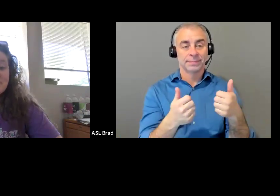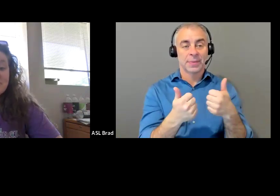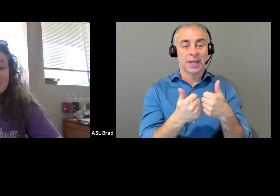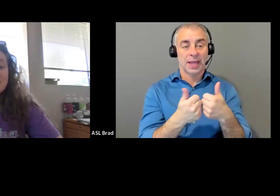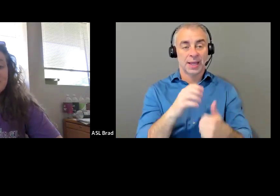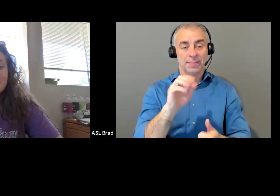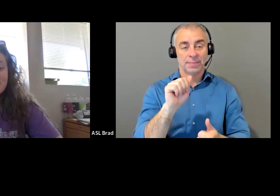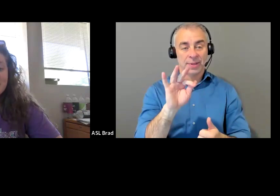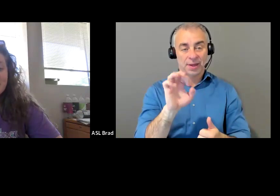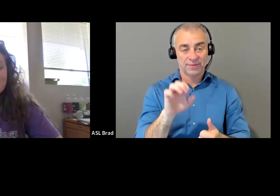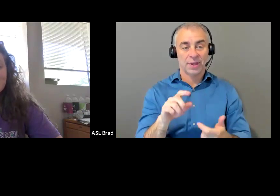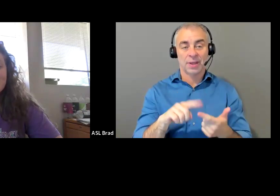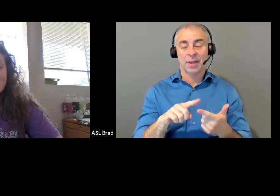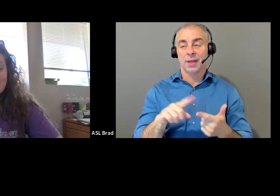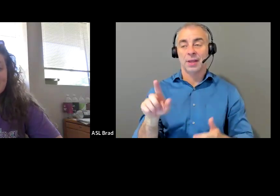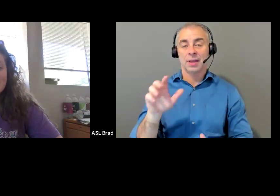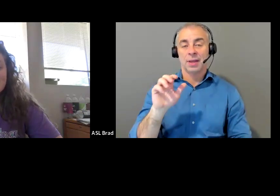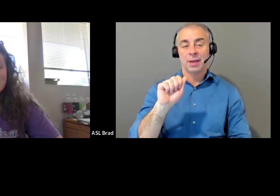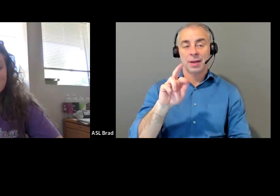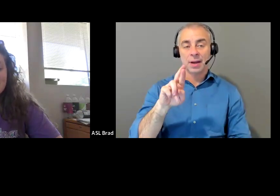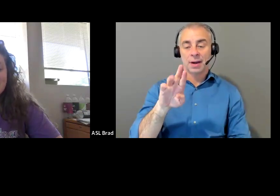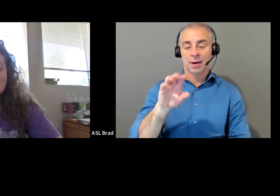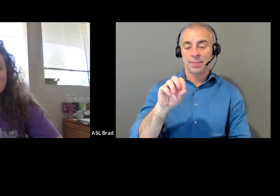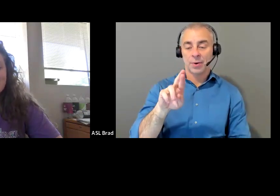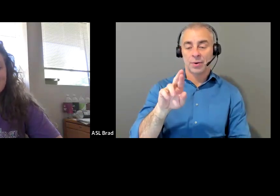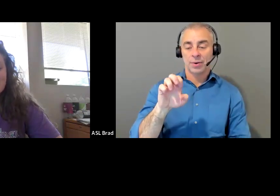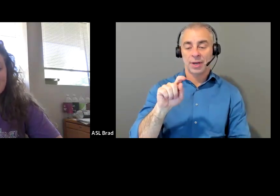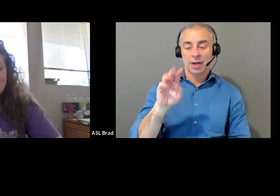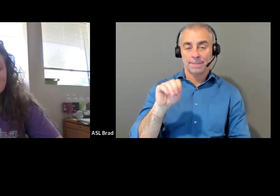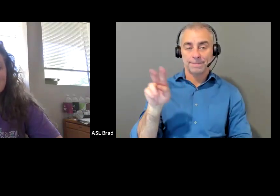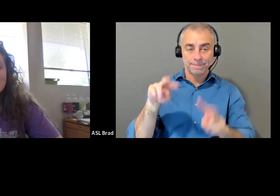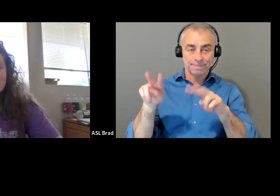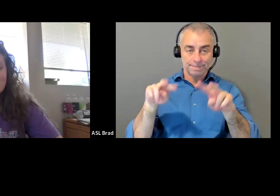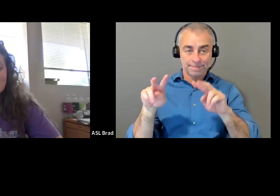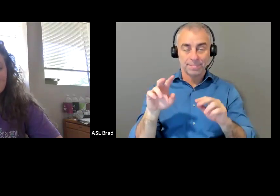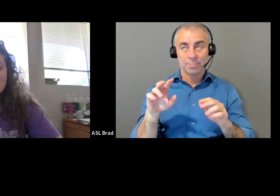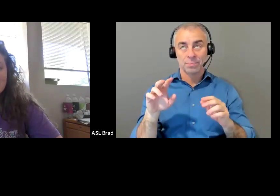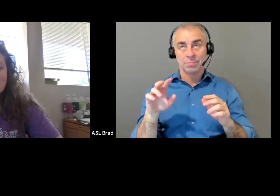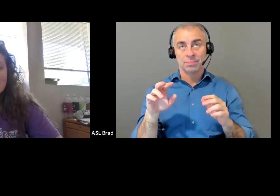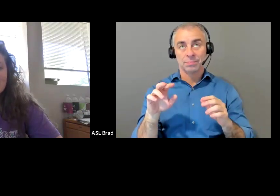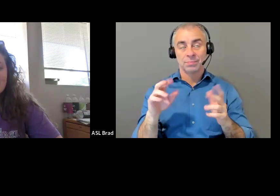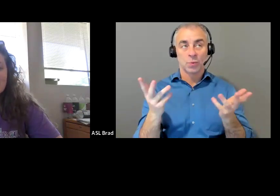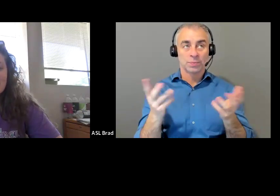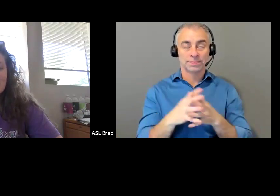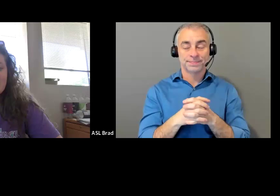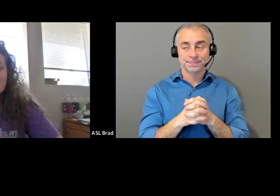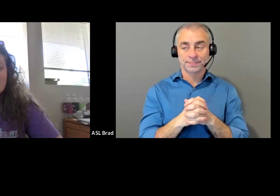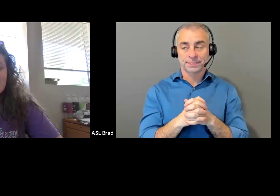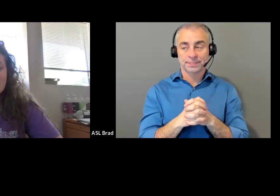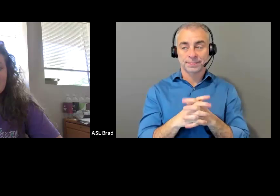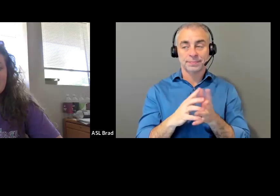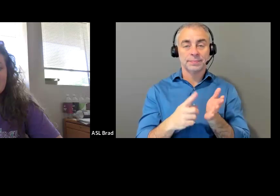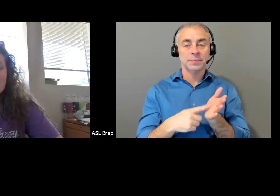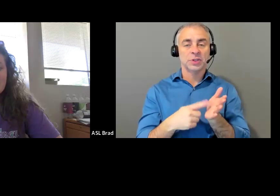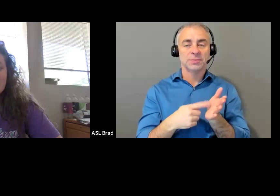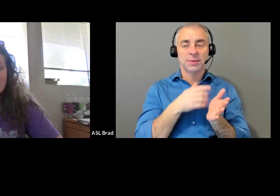might go to our local arboretum. Sometimes there are opportunities for them to go to farms